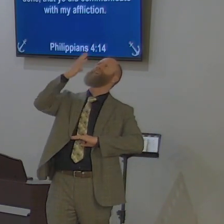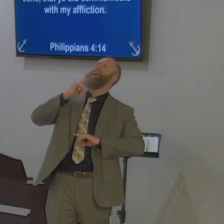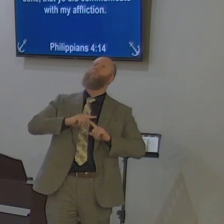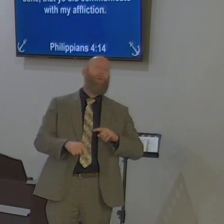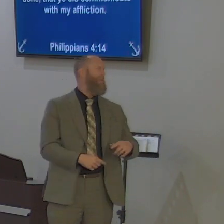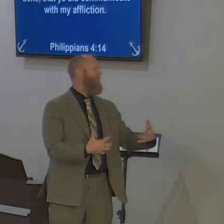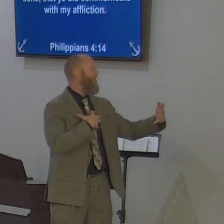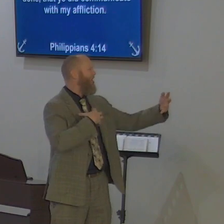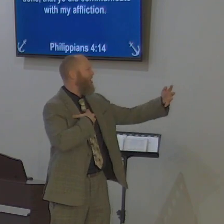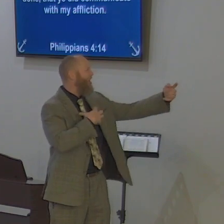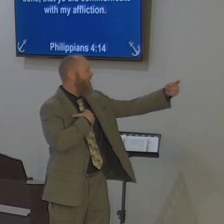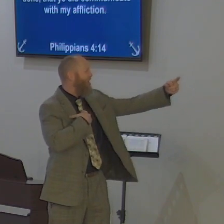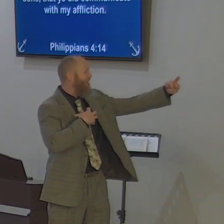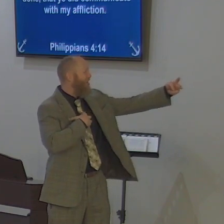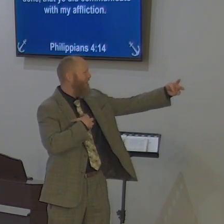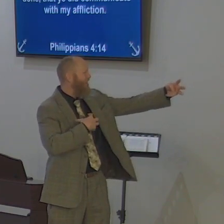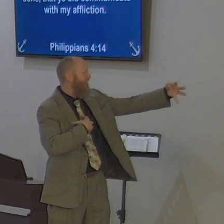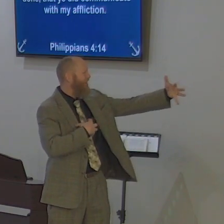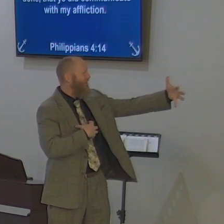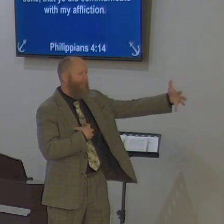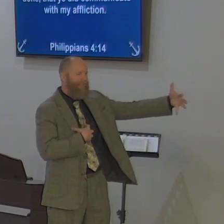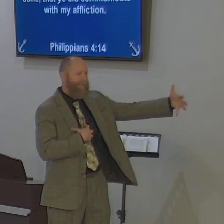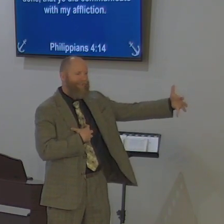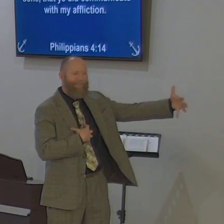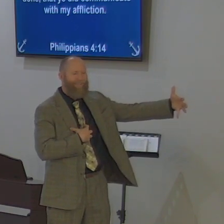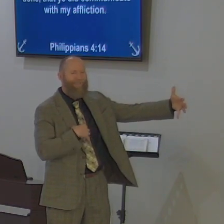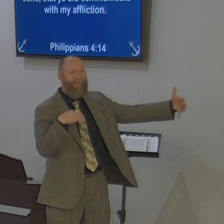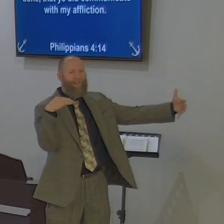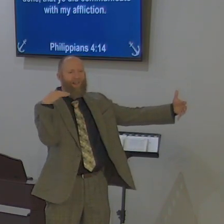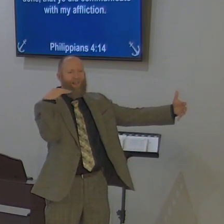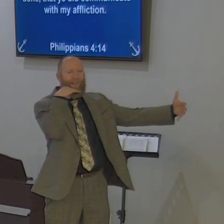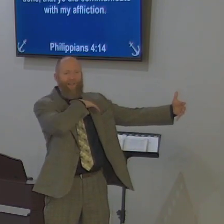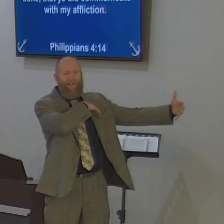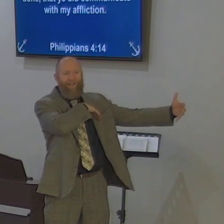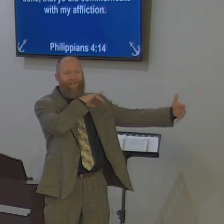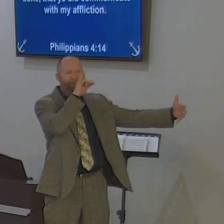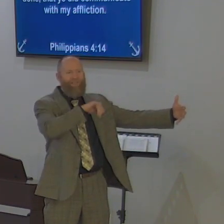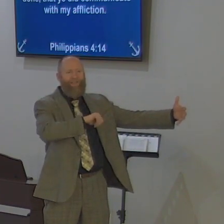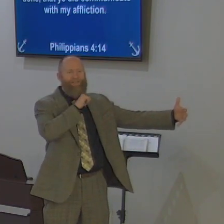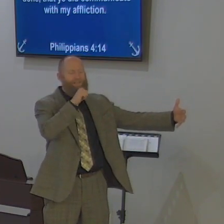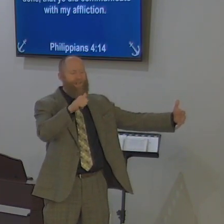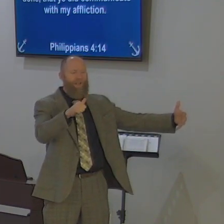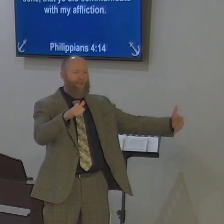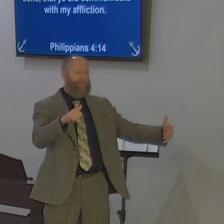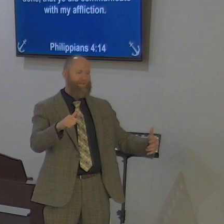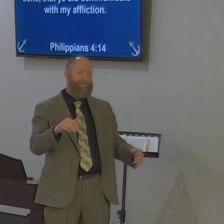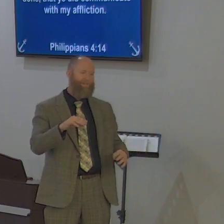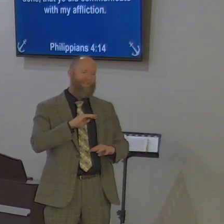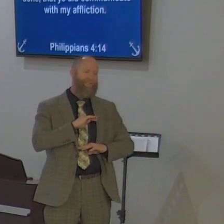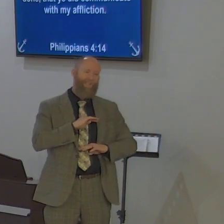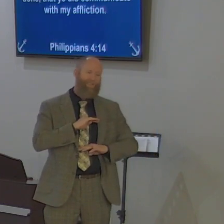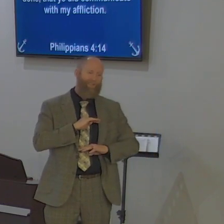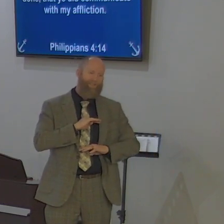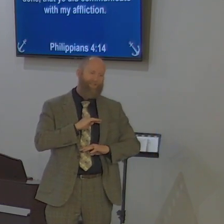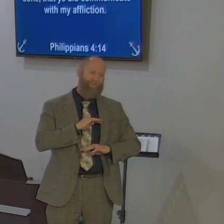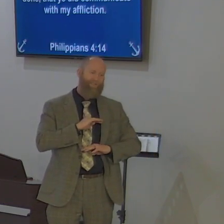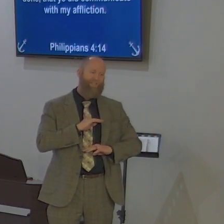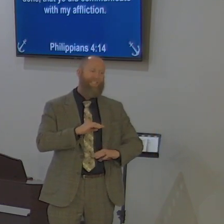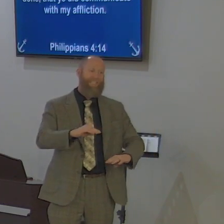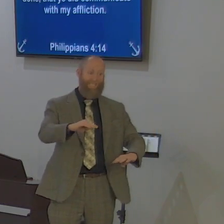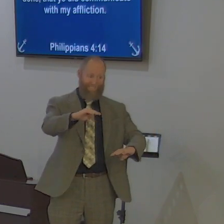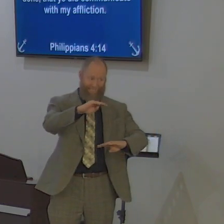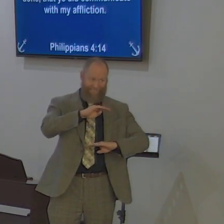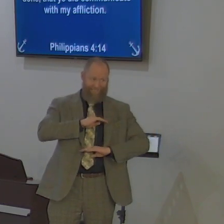aren't they? They don't balance. There's nothing there. That's not an equal sign. Contentment with God